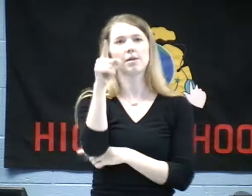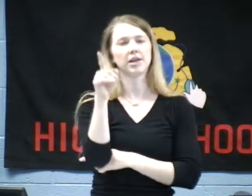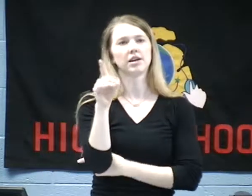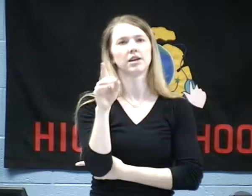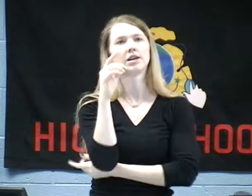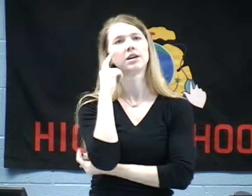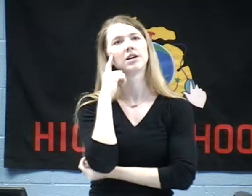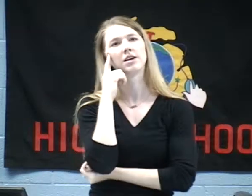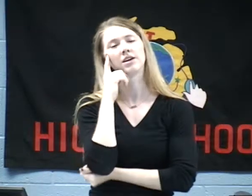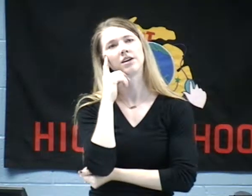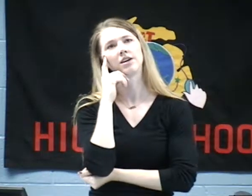Emily.